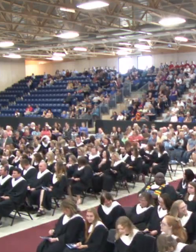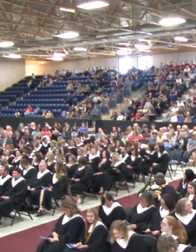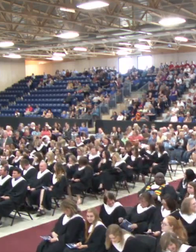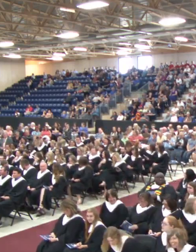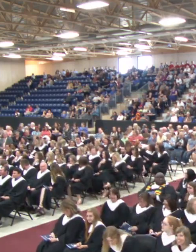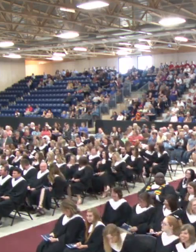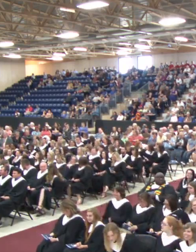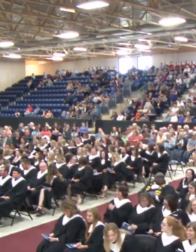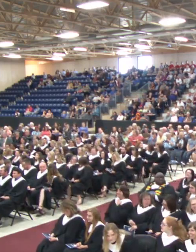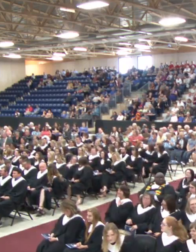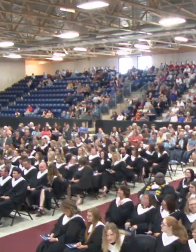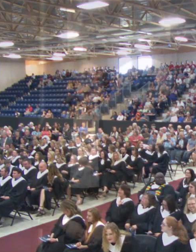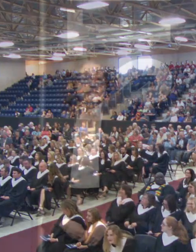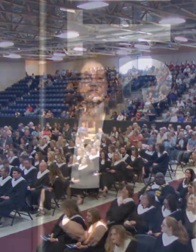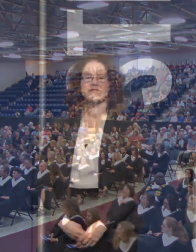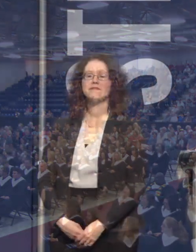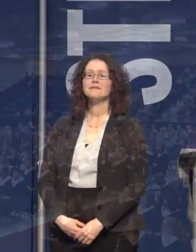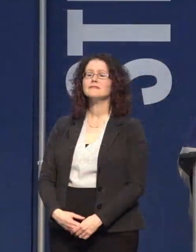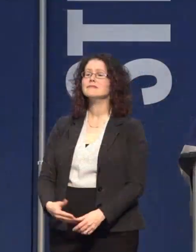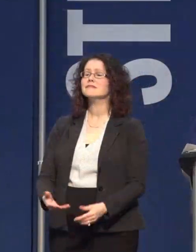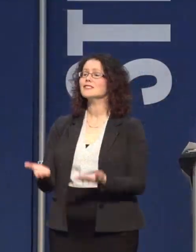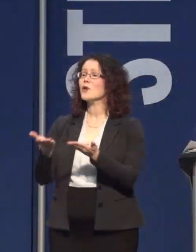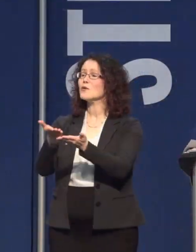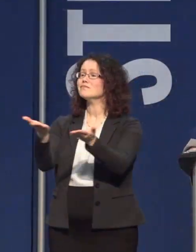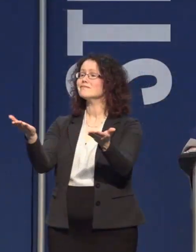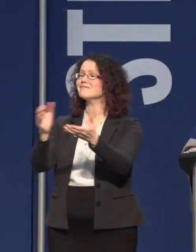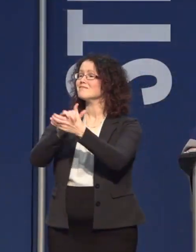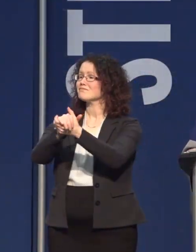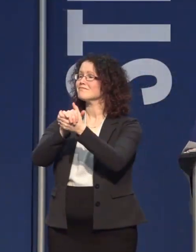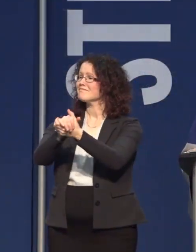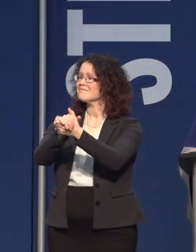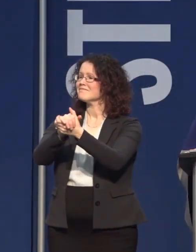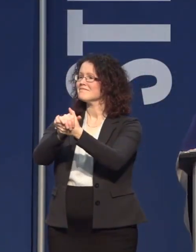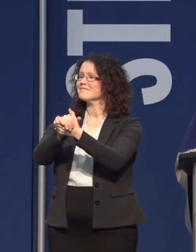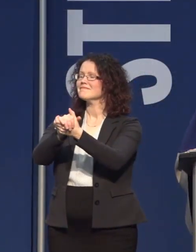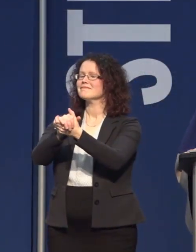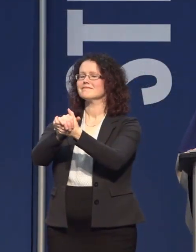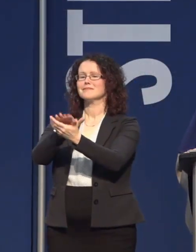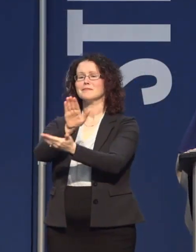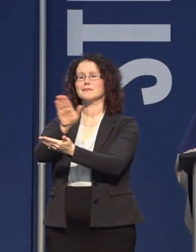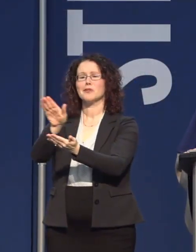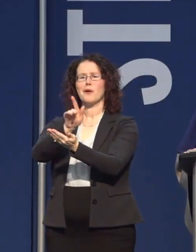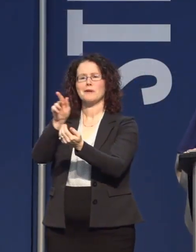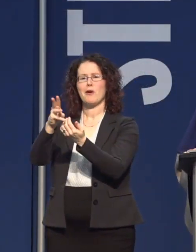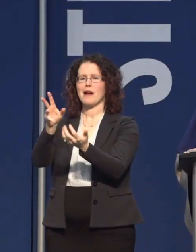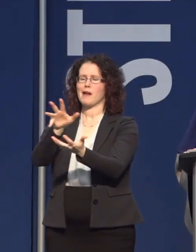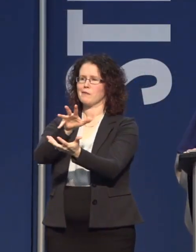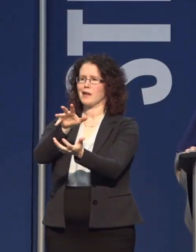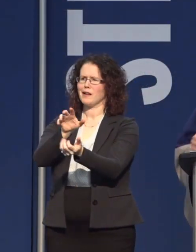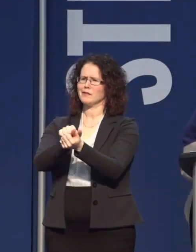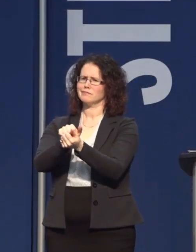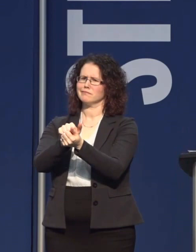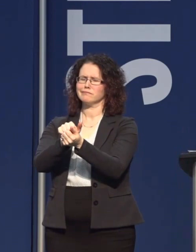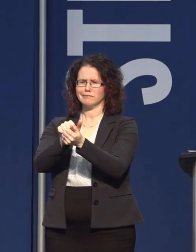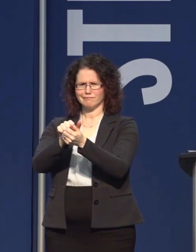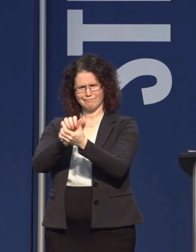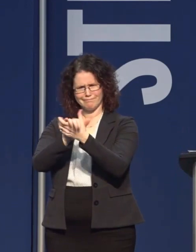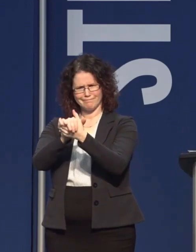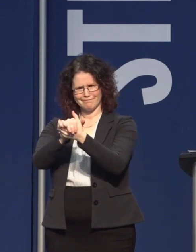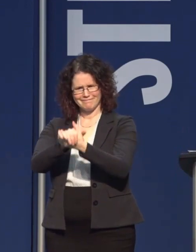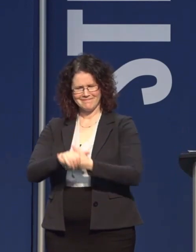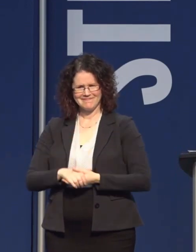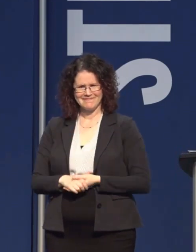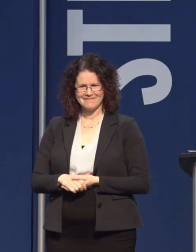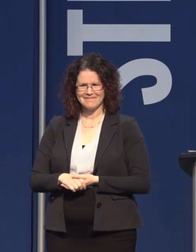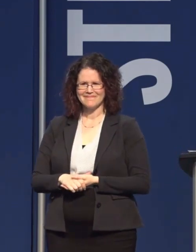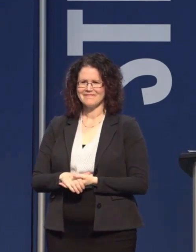So to you, I offer a large congratulations because you now have officially completed your program. Well done.